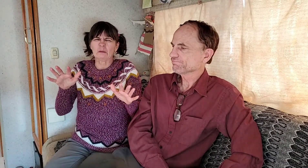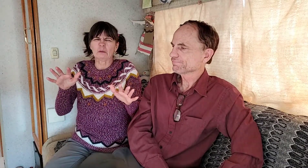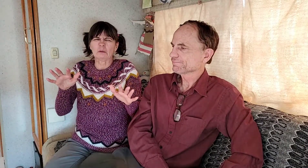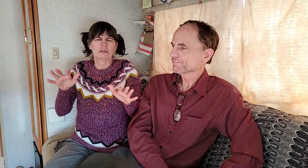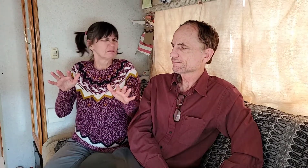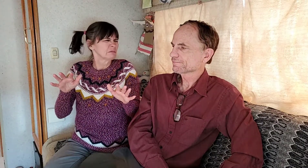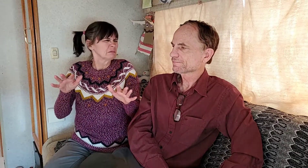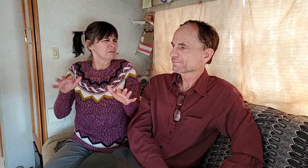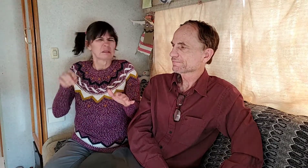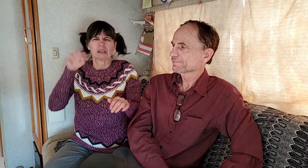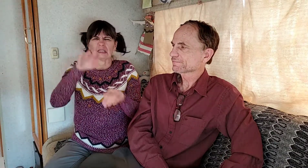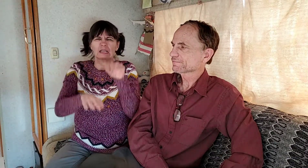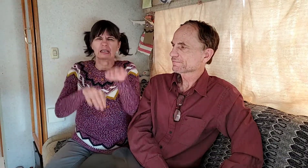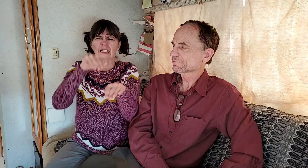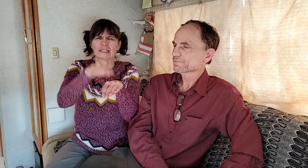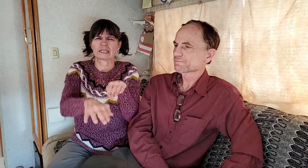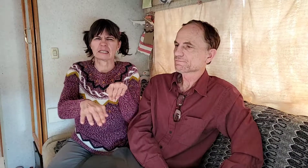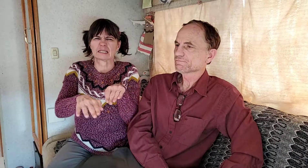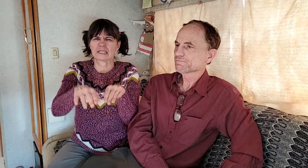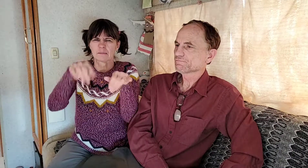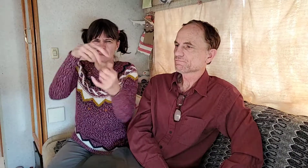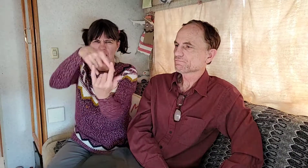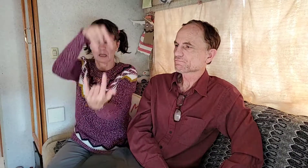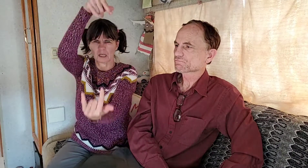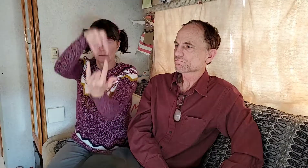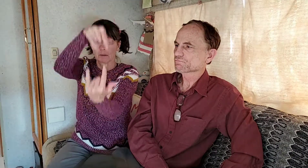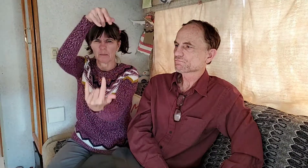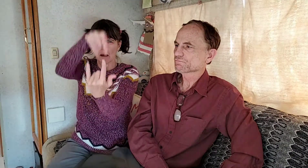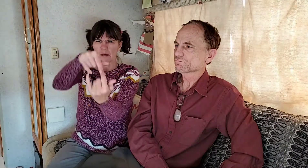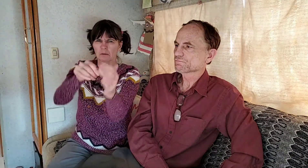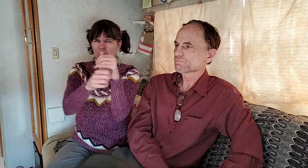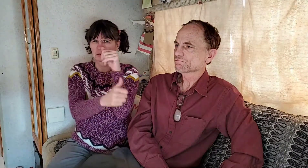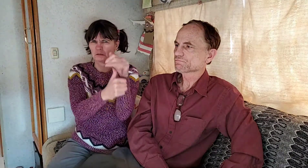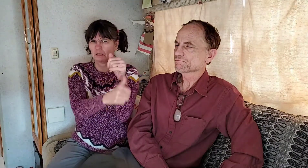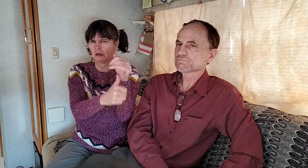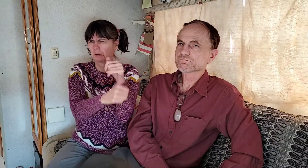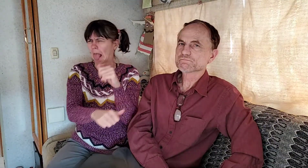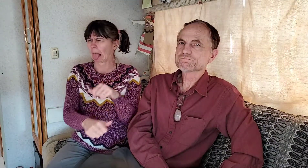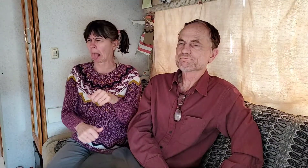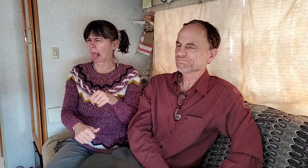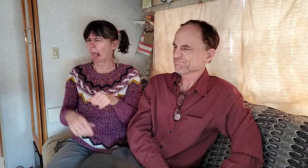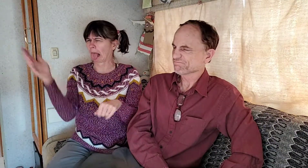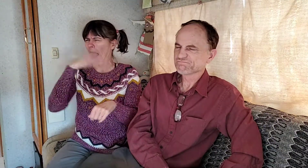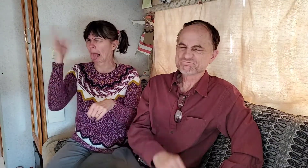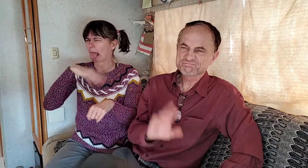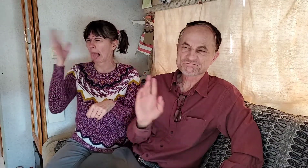Oh! I stepped in hippopotamus dung.